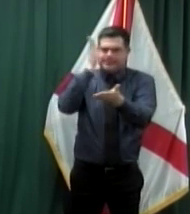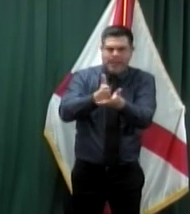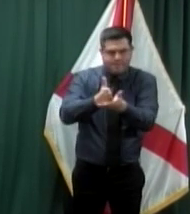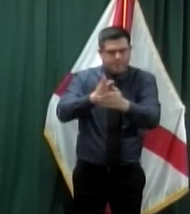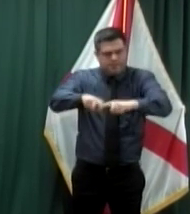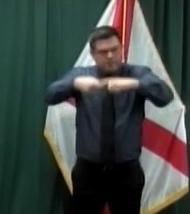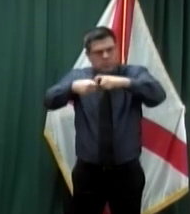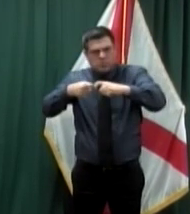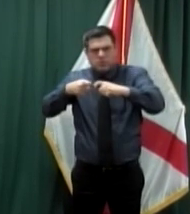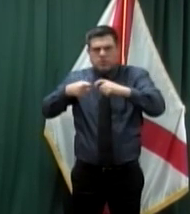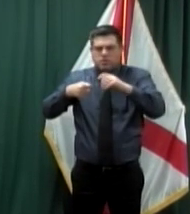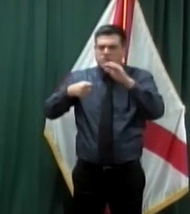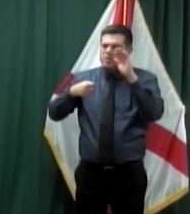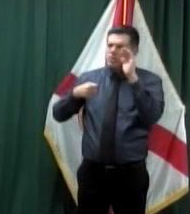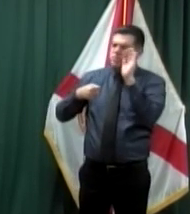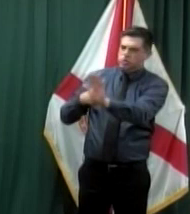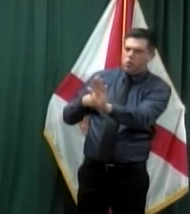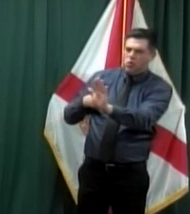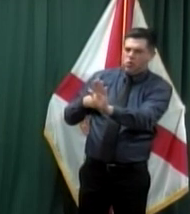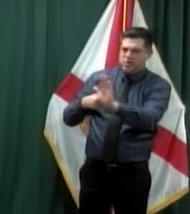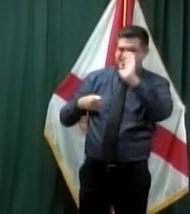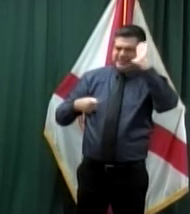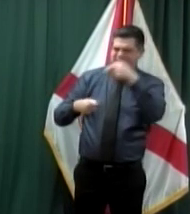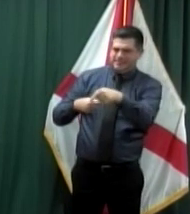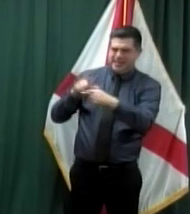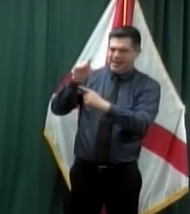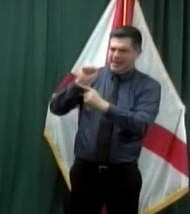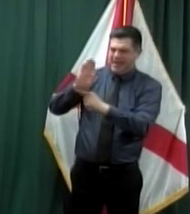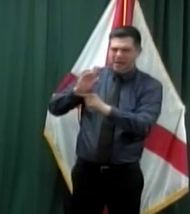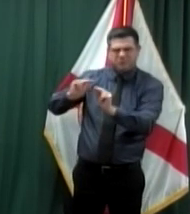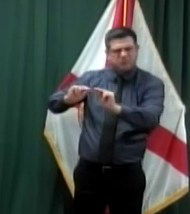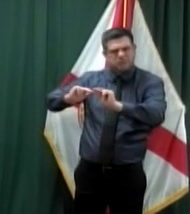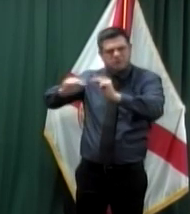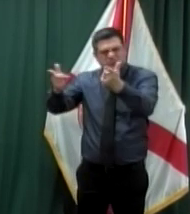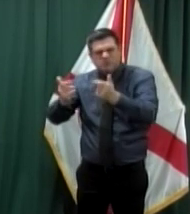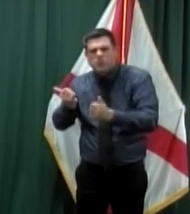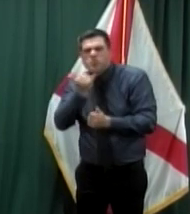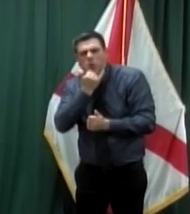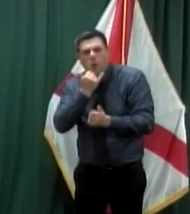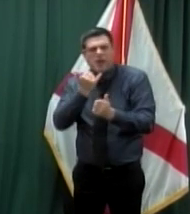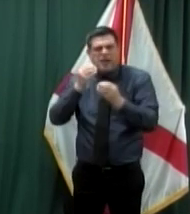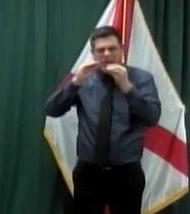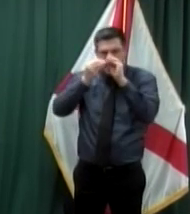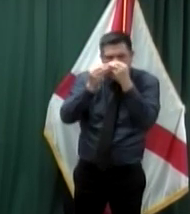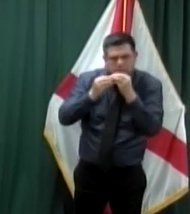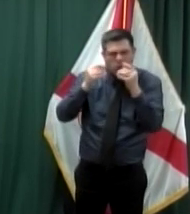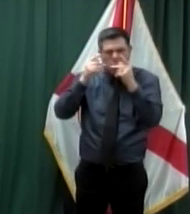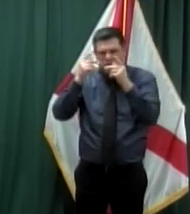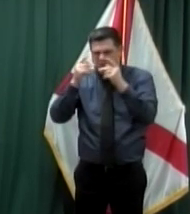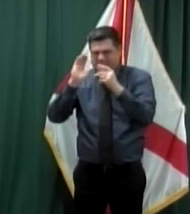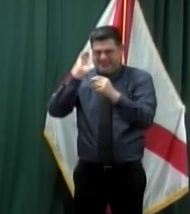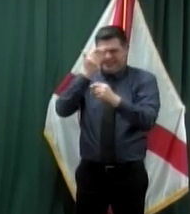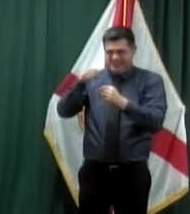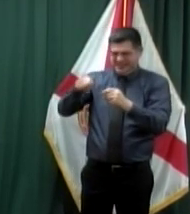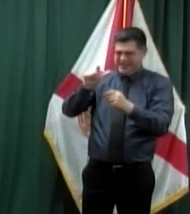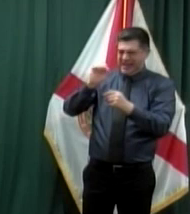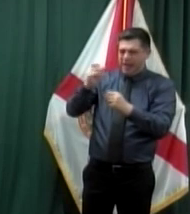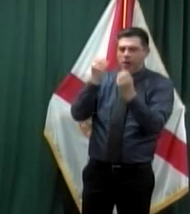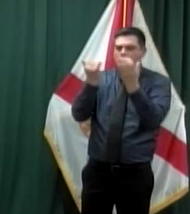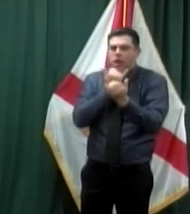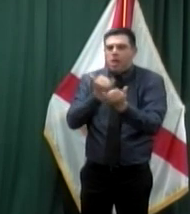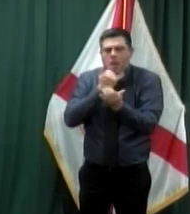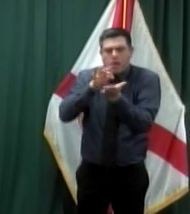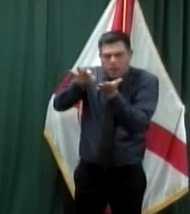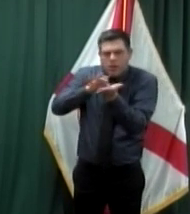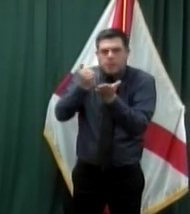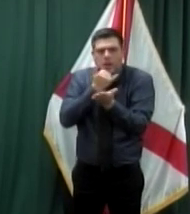but unreliable test. How does that impact the numbers, I guess, or does it impact the numbers when it